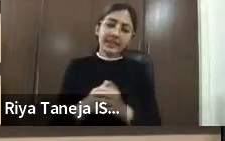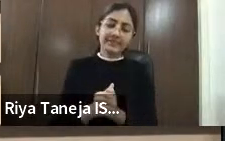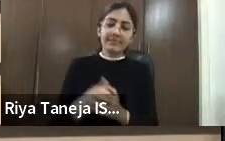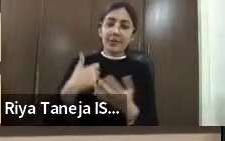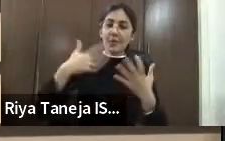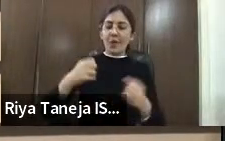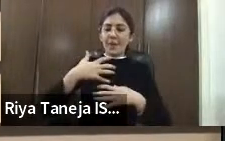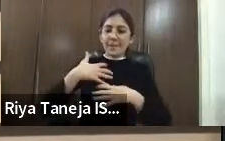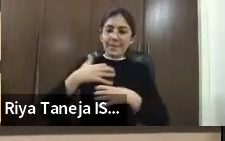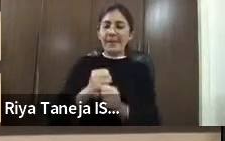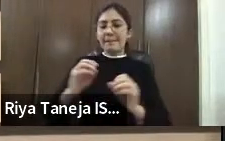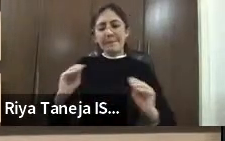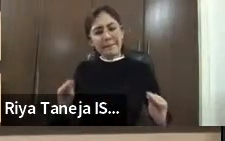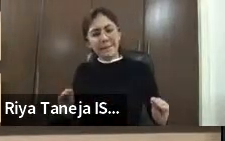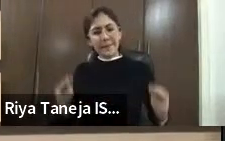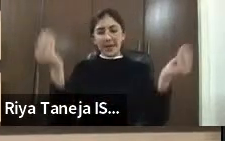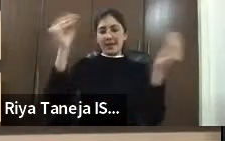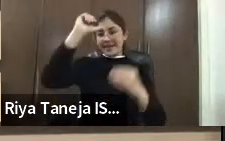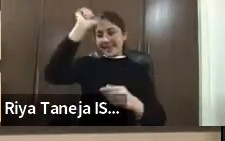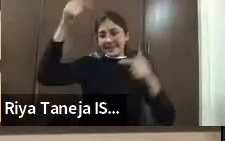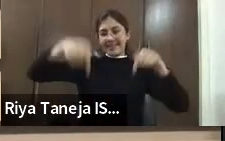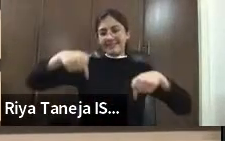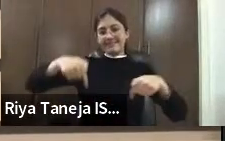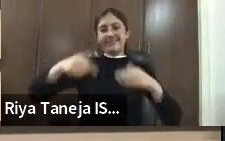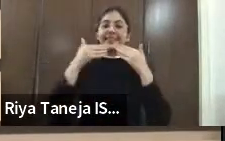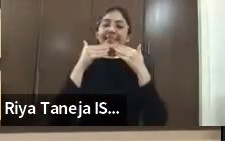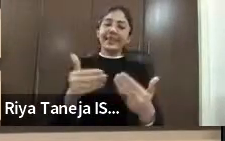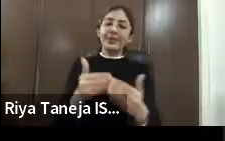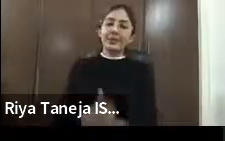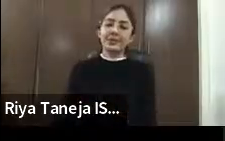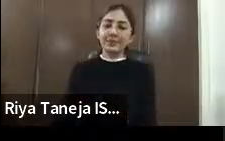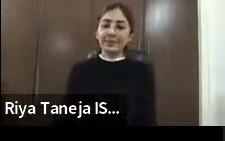better India for all persons with disabilities. Thank you.